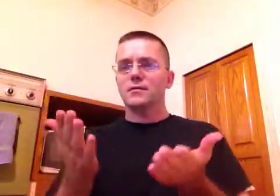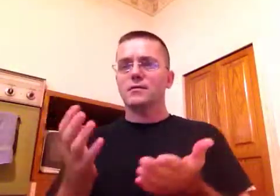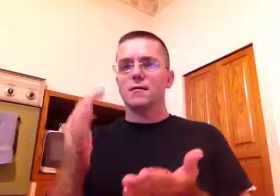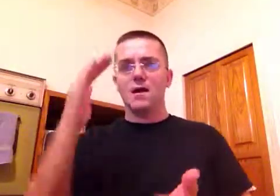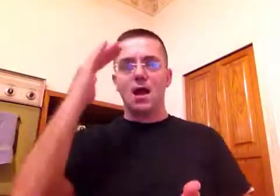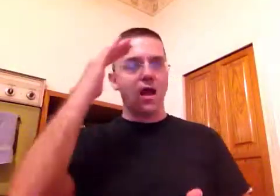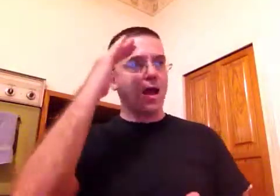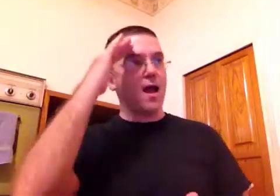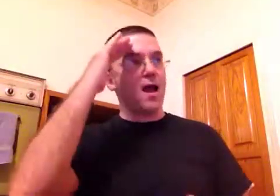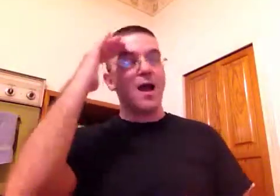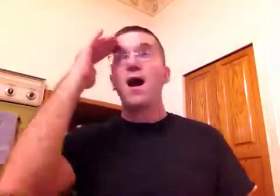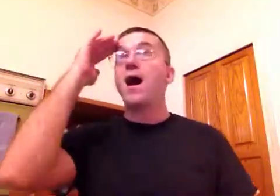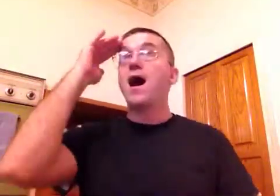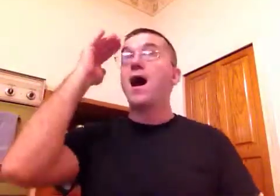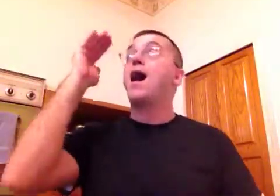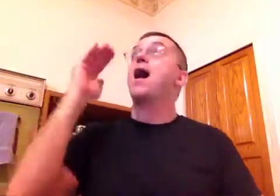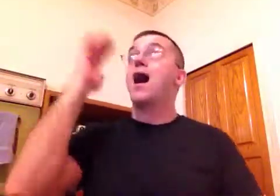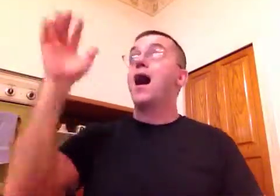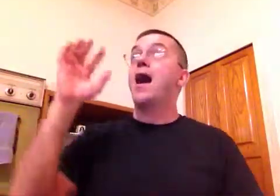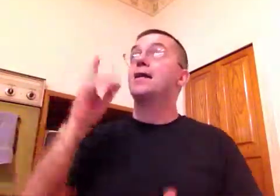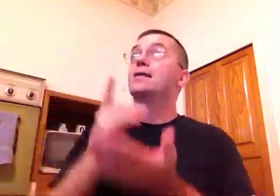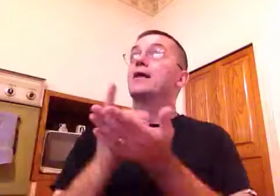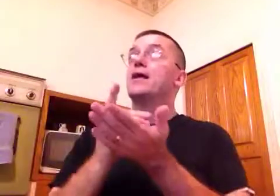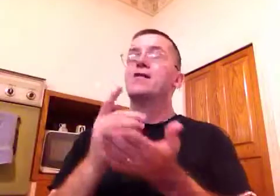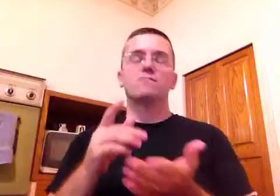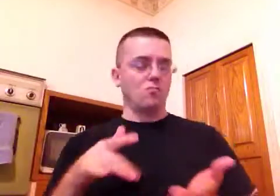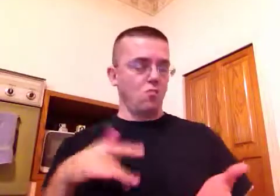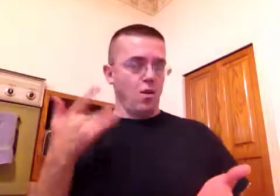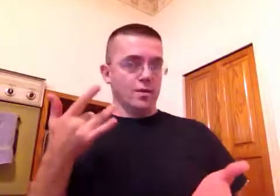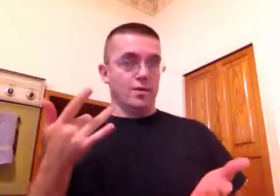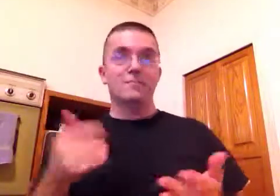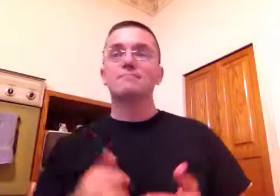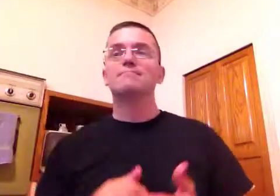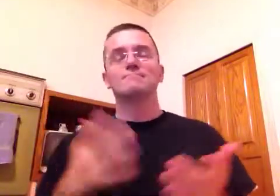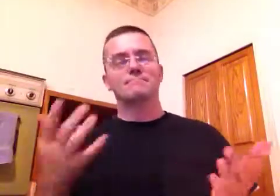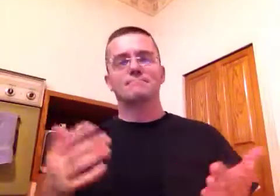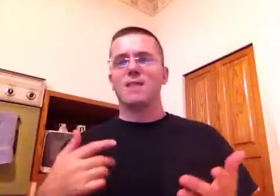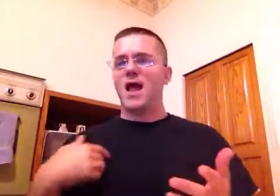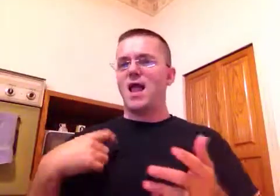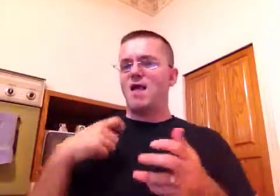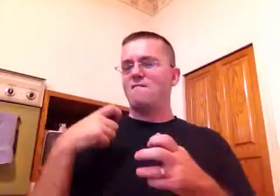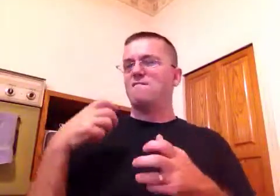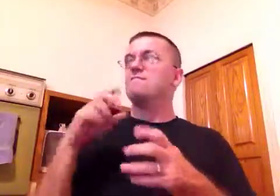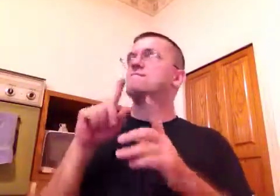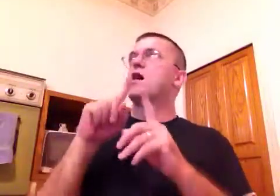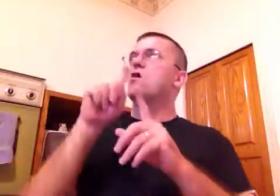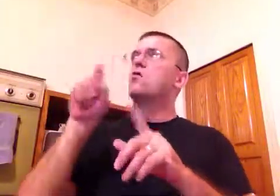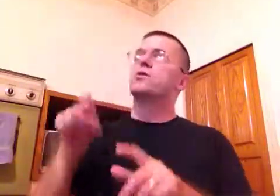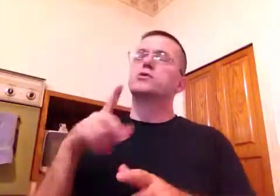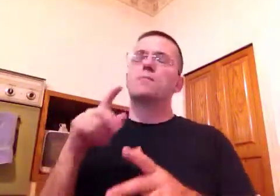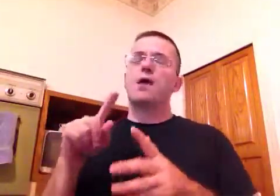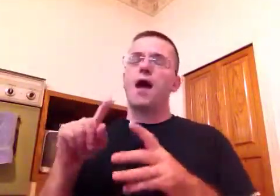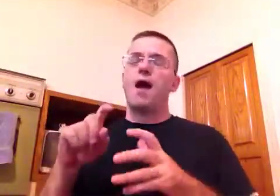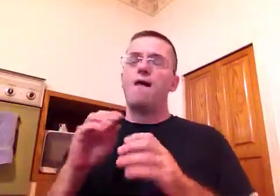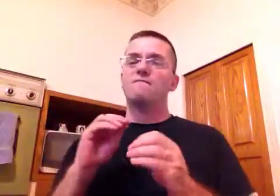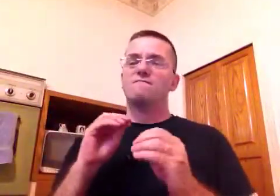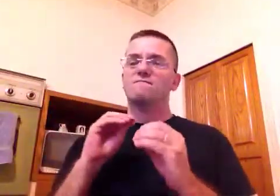up? I have a question about fixed annuities. I have $25,000 I would like to